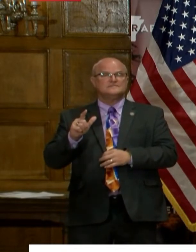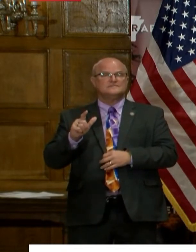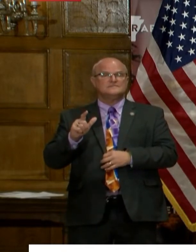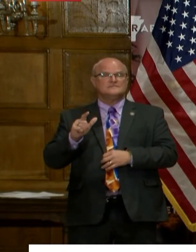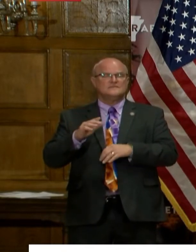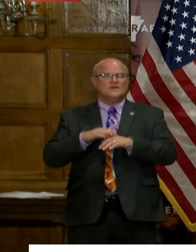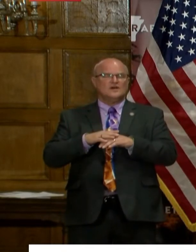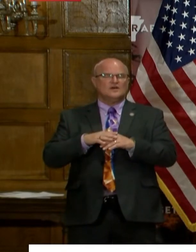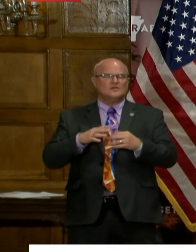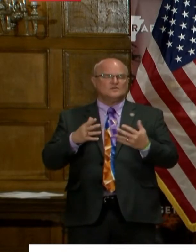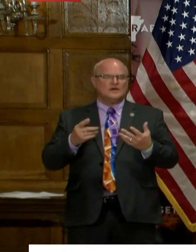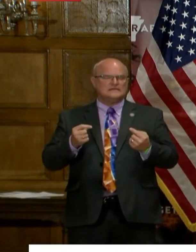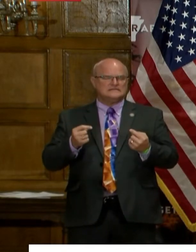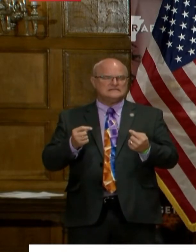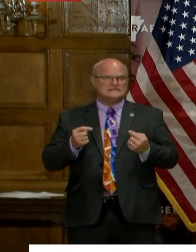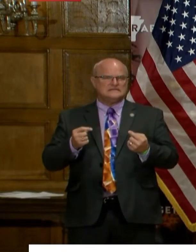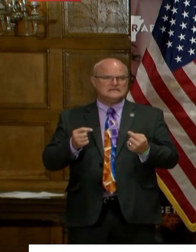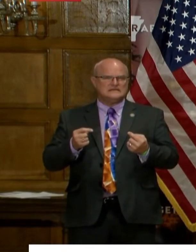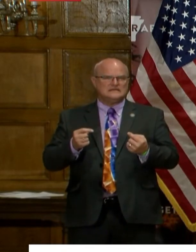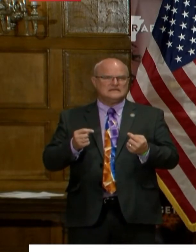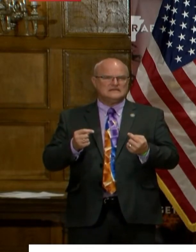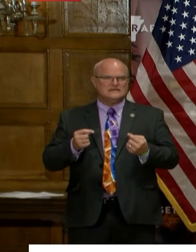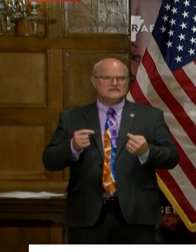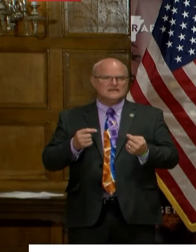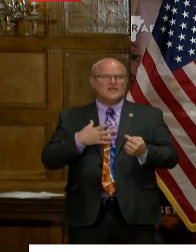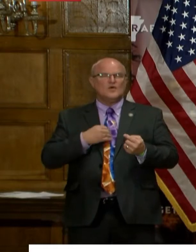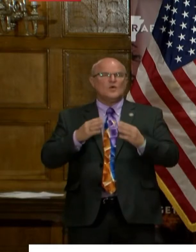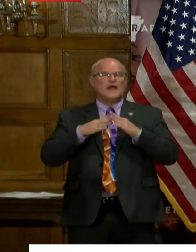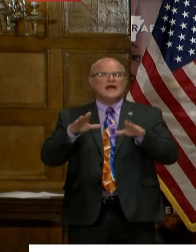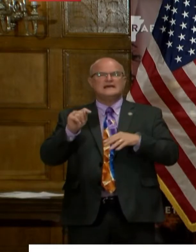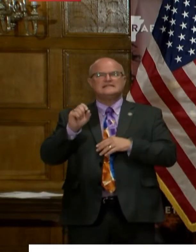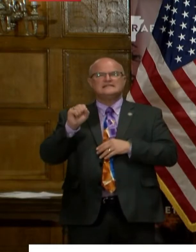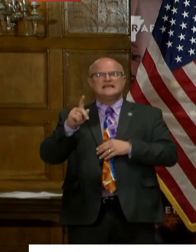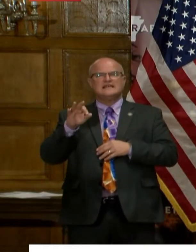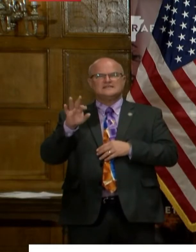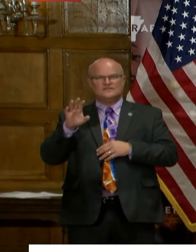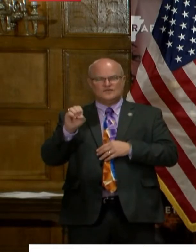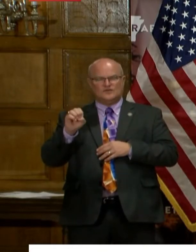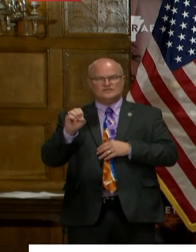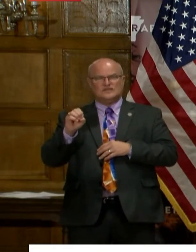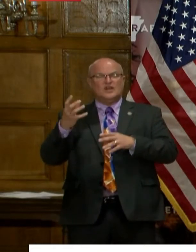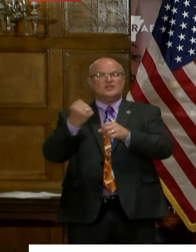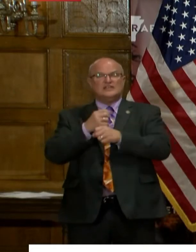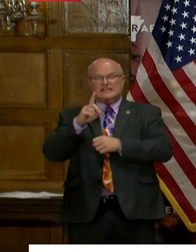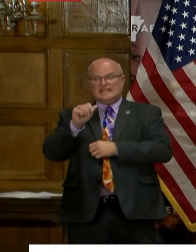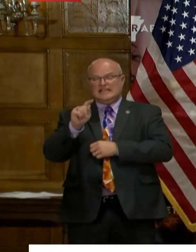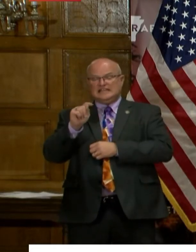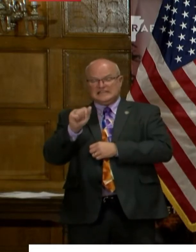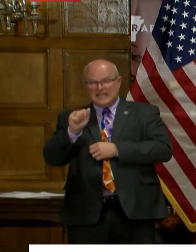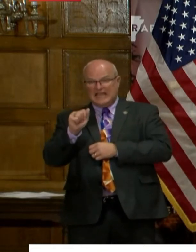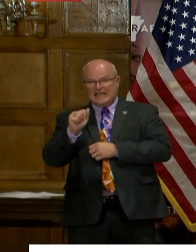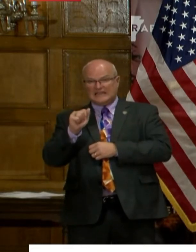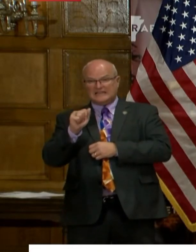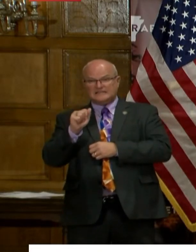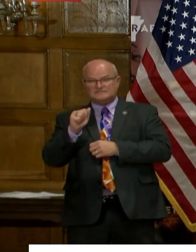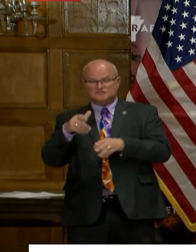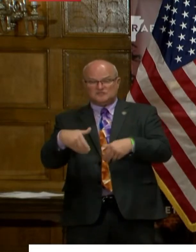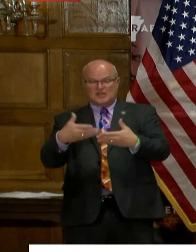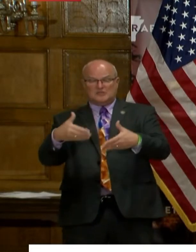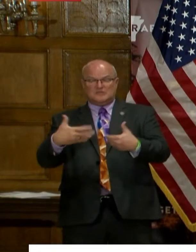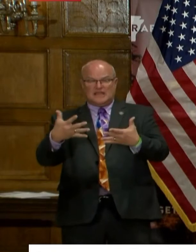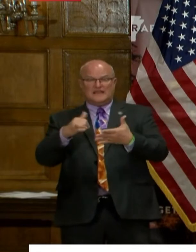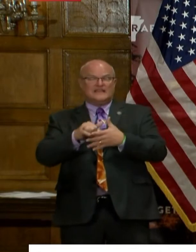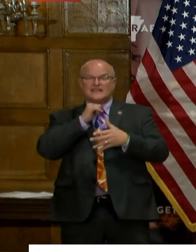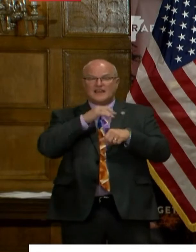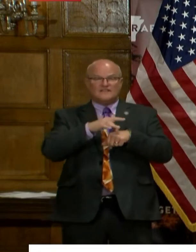which was on what, Neil? On the White House task force, if you're getting data, insights, recommendations that